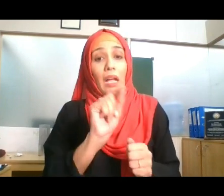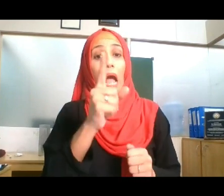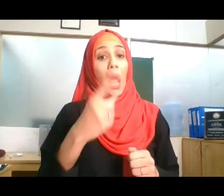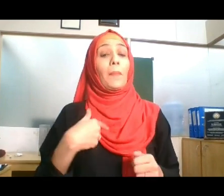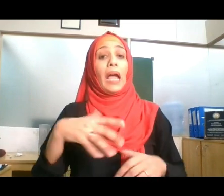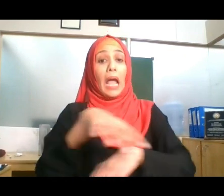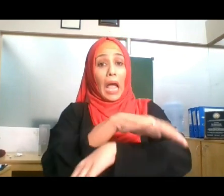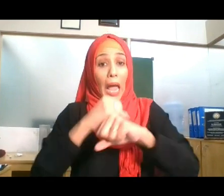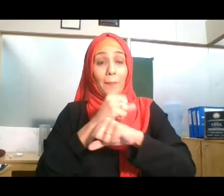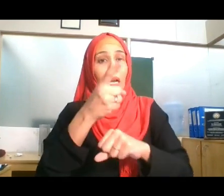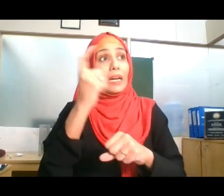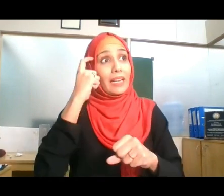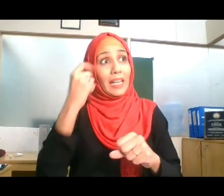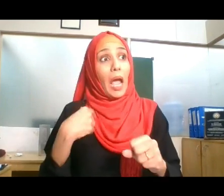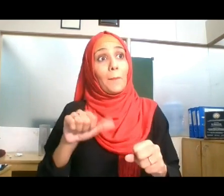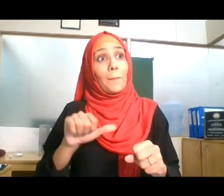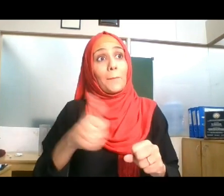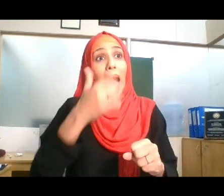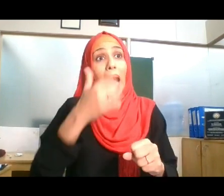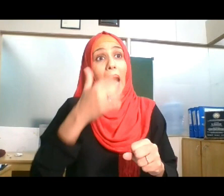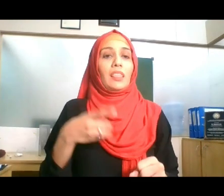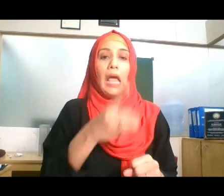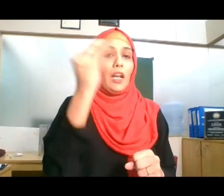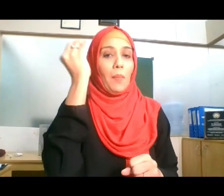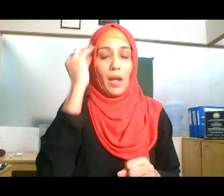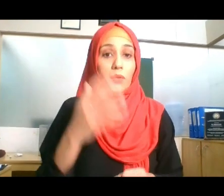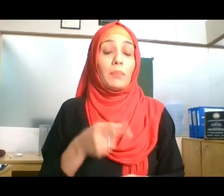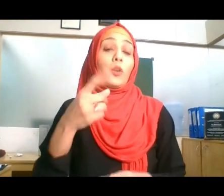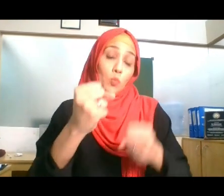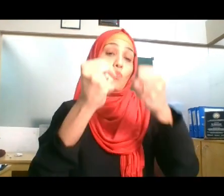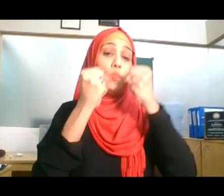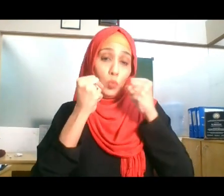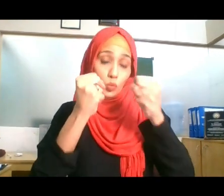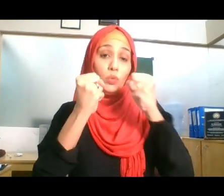to have access. So this is a huge challenge, and I think it's a